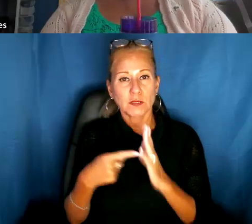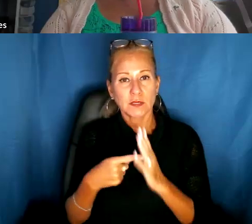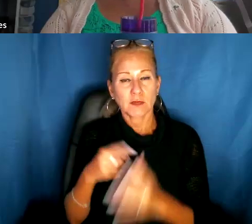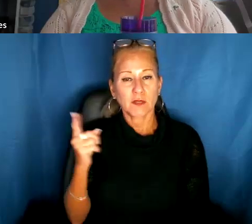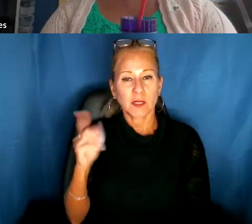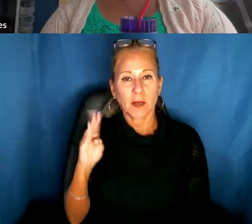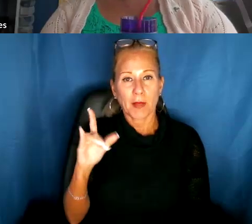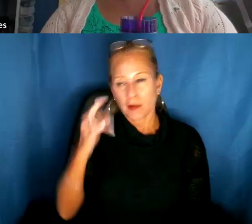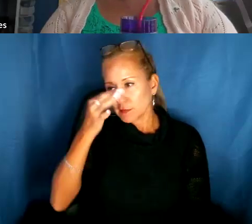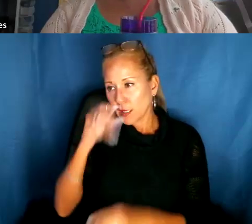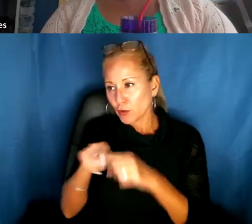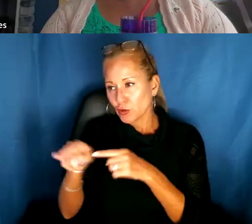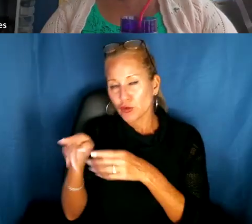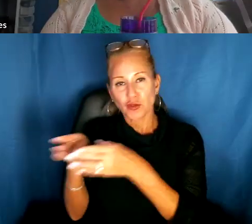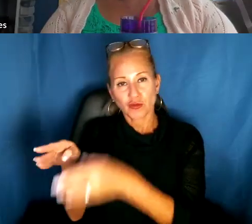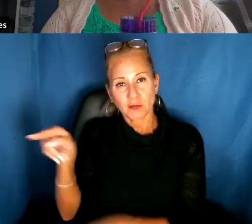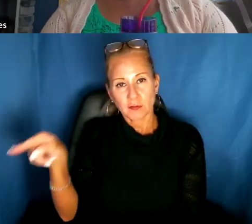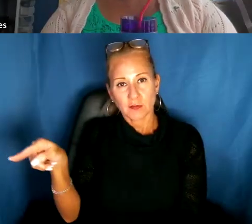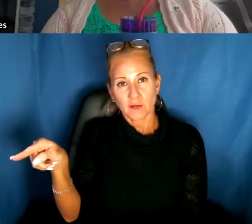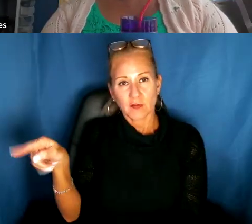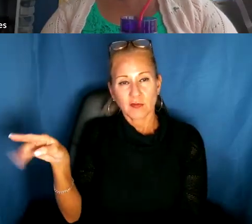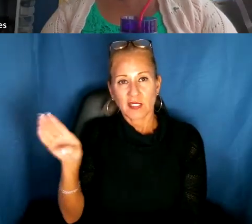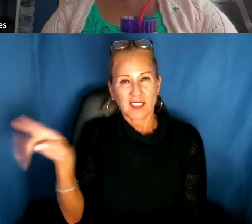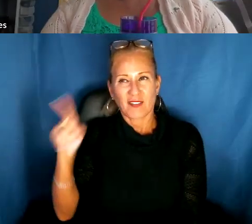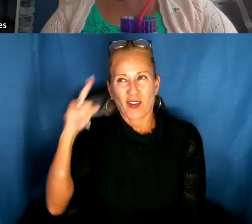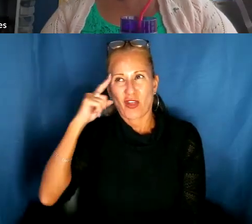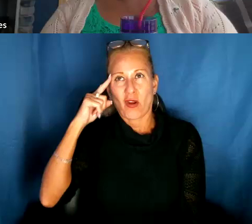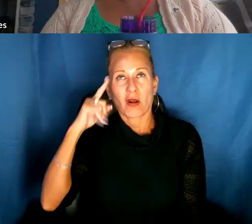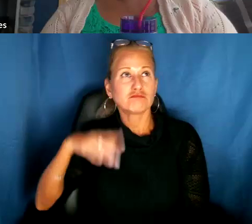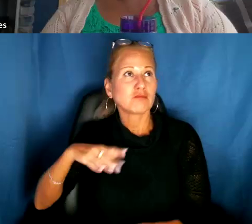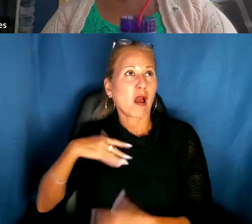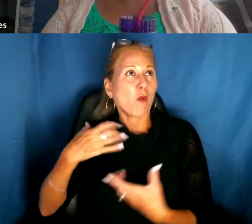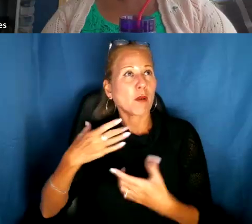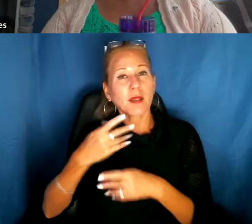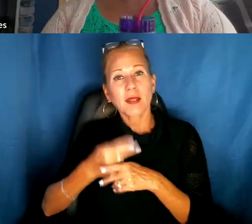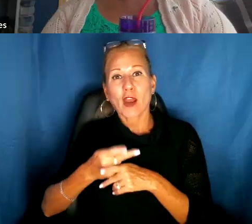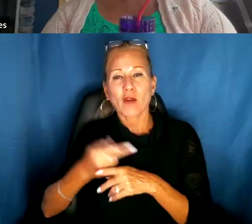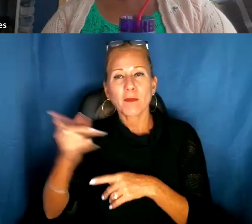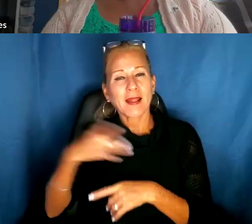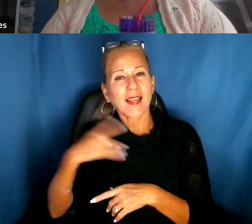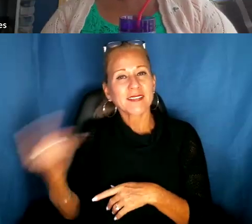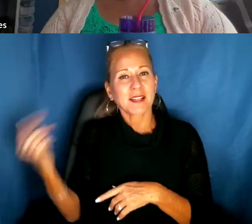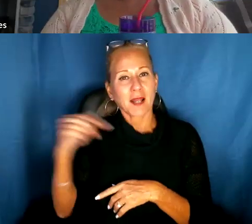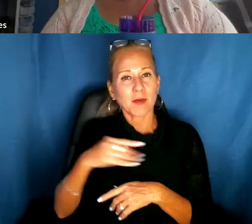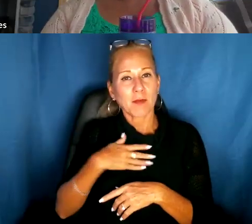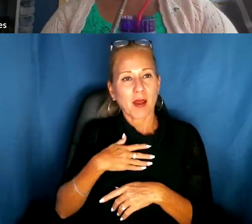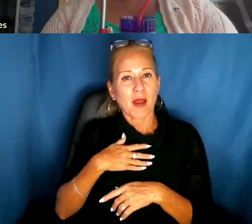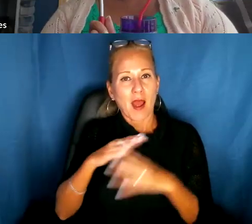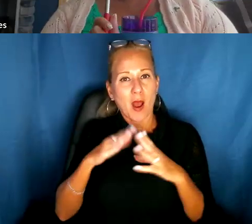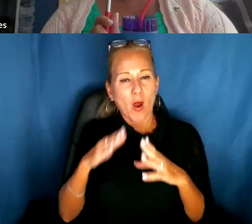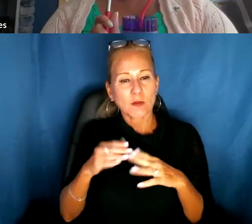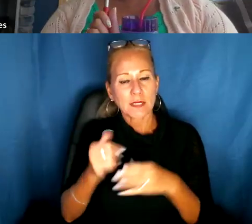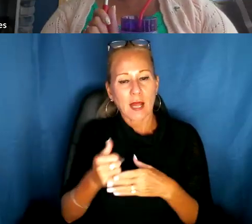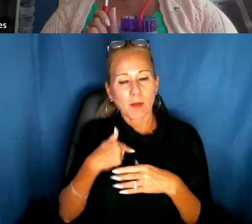down the street. Bill down the street has never even thought about being a caregiver, but he likes to come over and help me with my garden